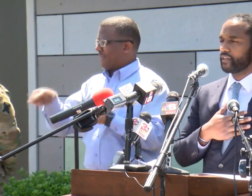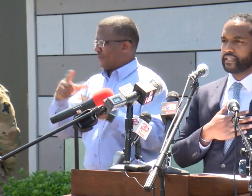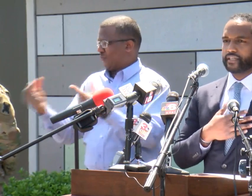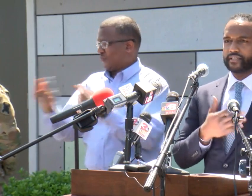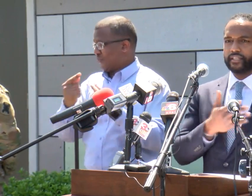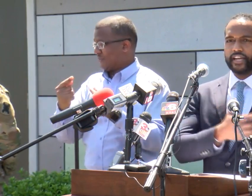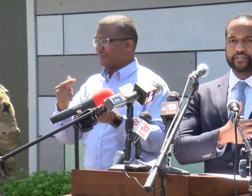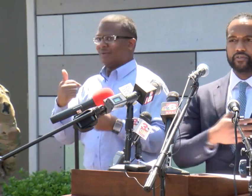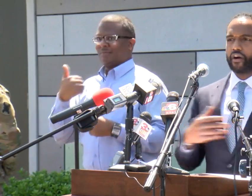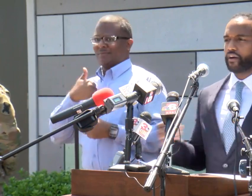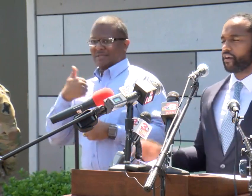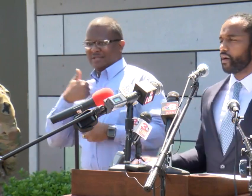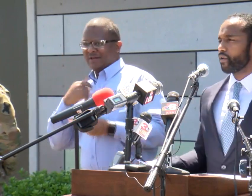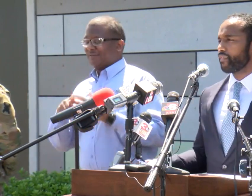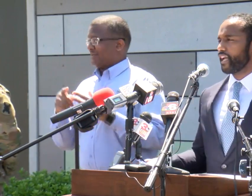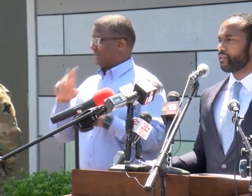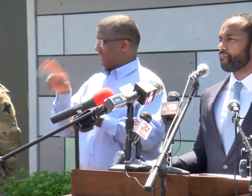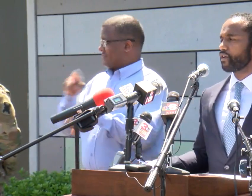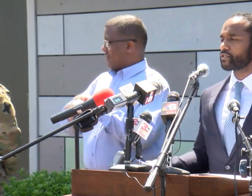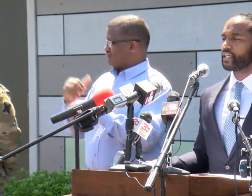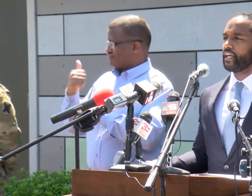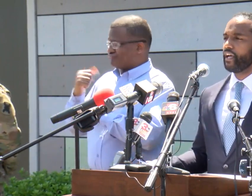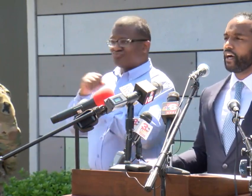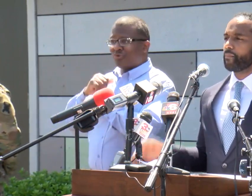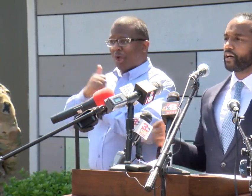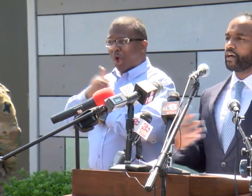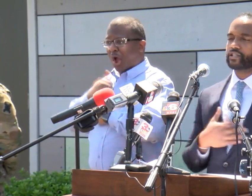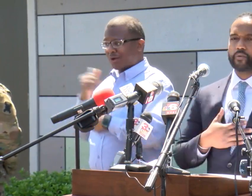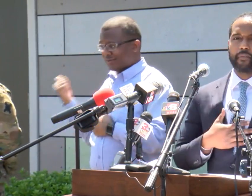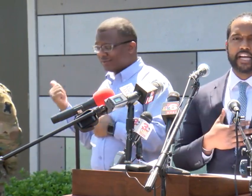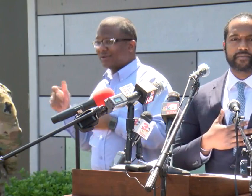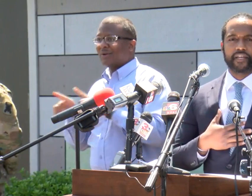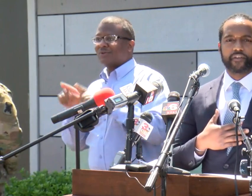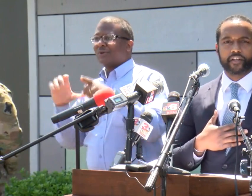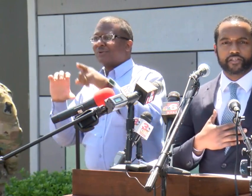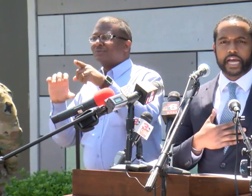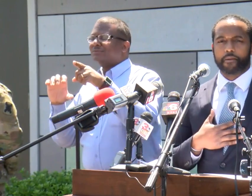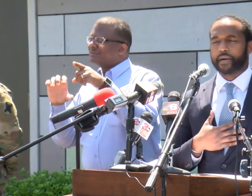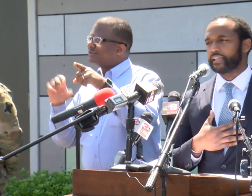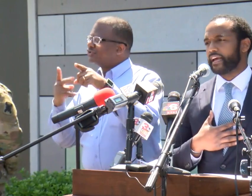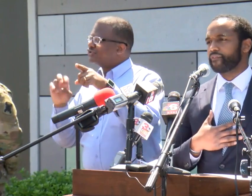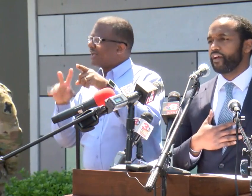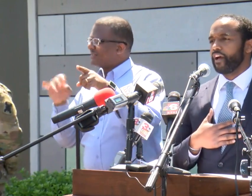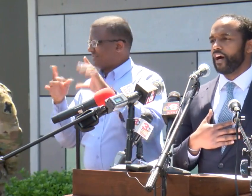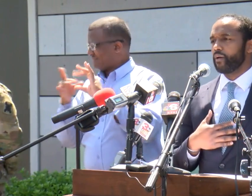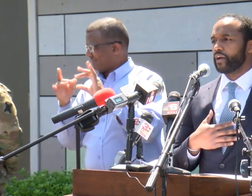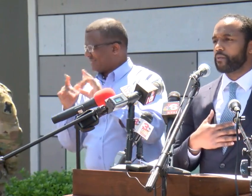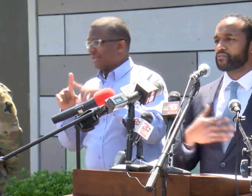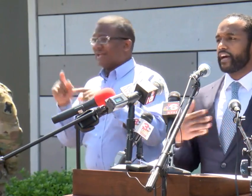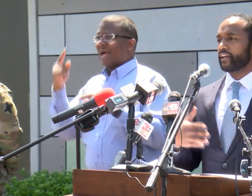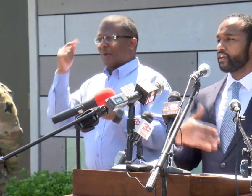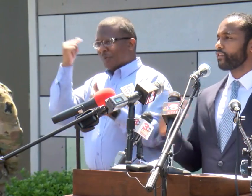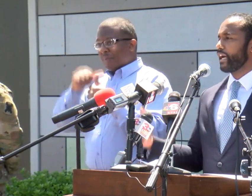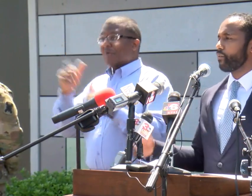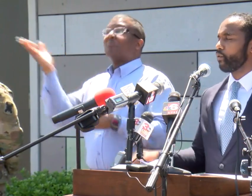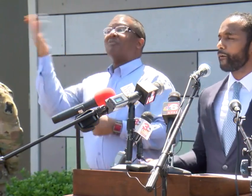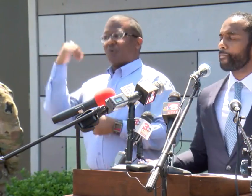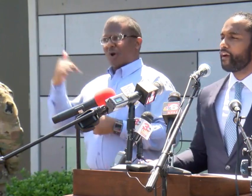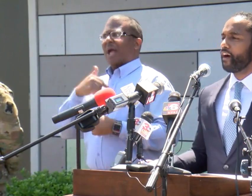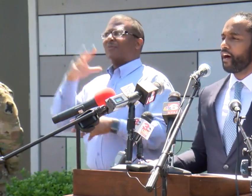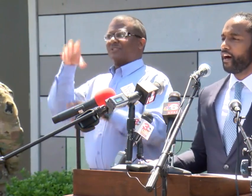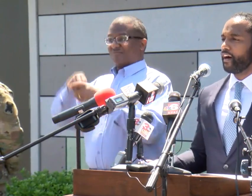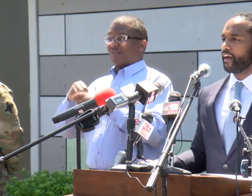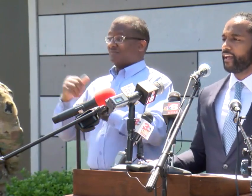Commissioner Chavez, I see the National Guard here and I want to thank them first, but it also reminds me of another time in my life when I was fighting another kind of